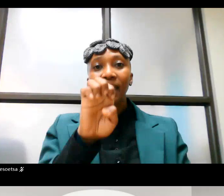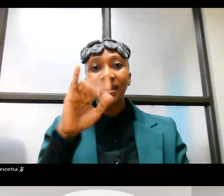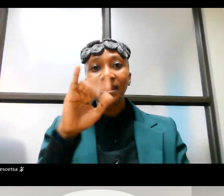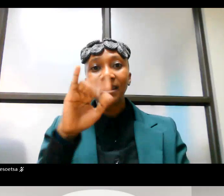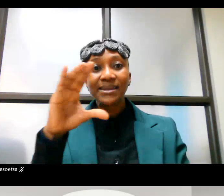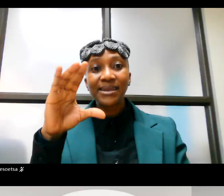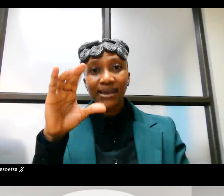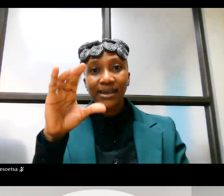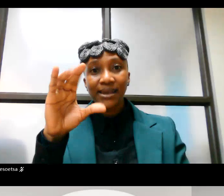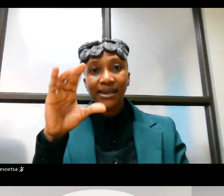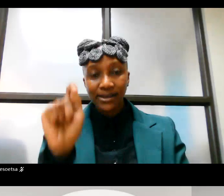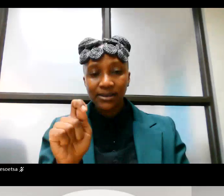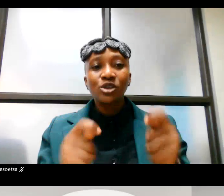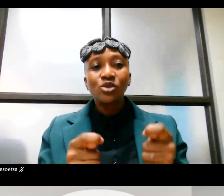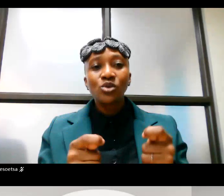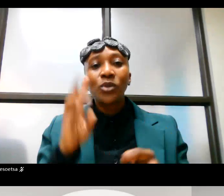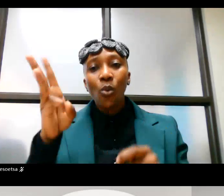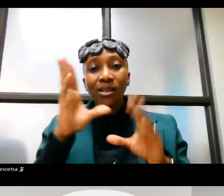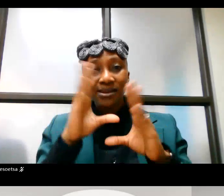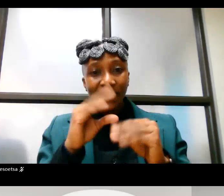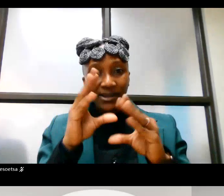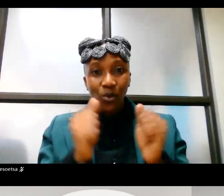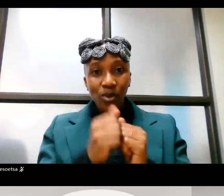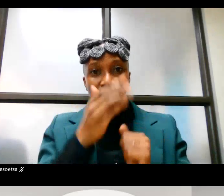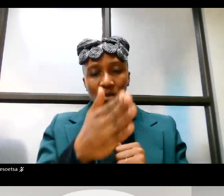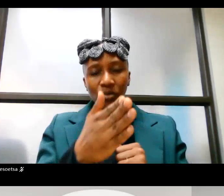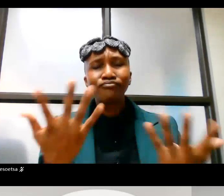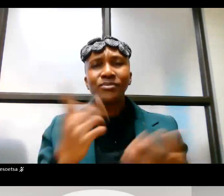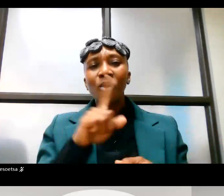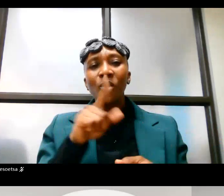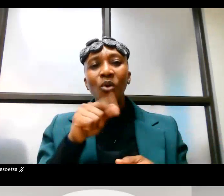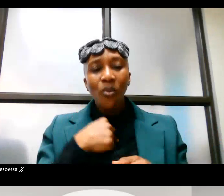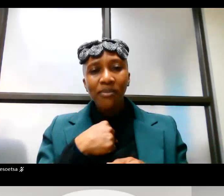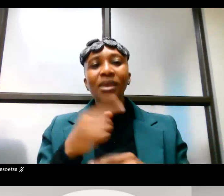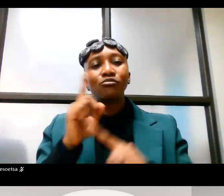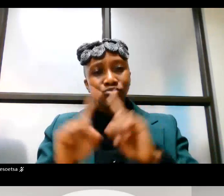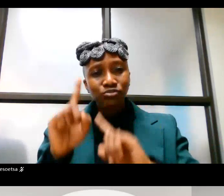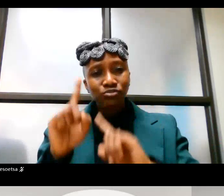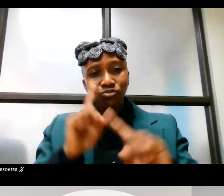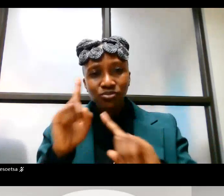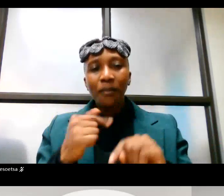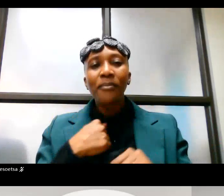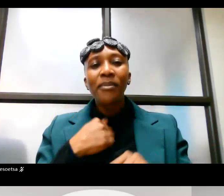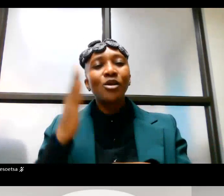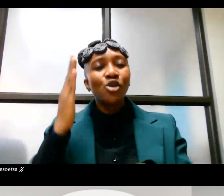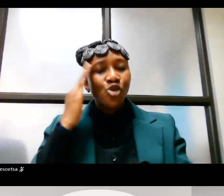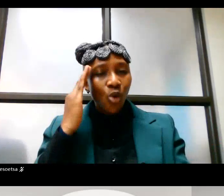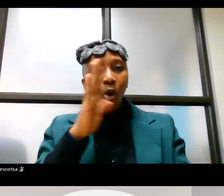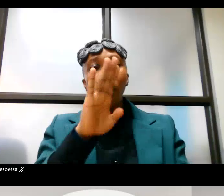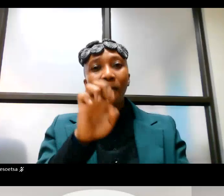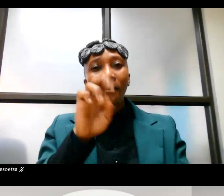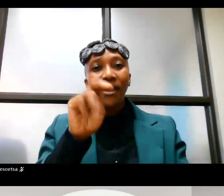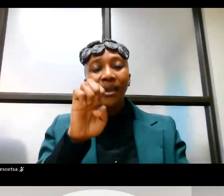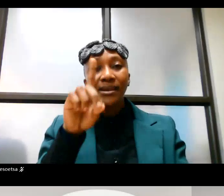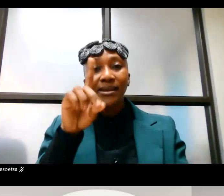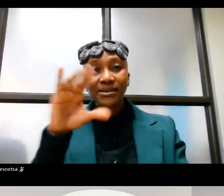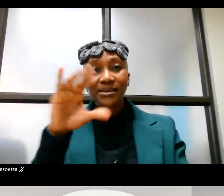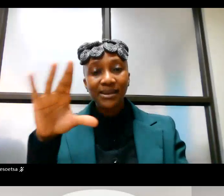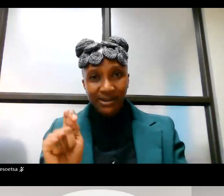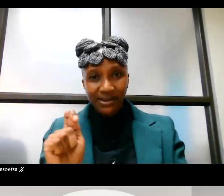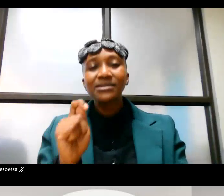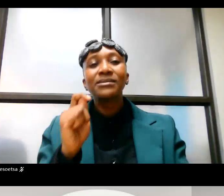something together, just that we've not had the time to work on it. If you've noticed has any of you noticed on